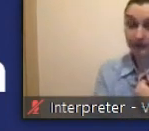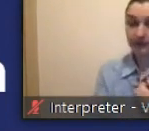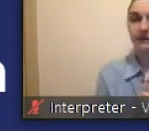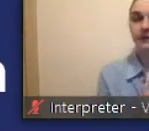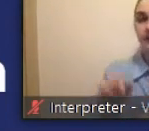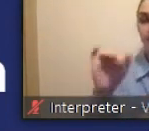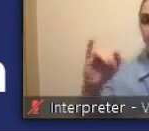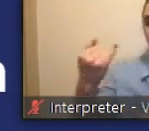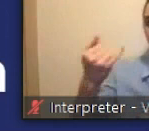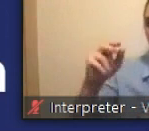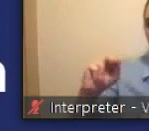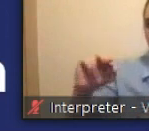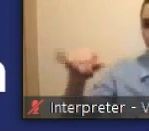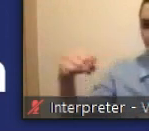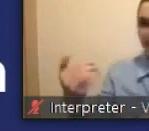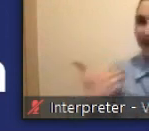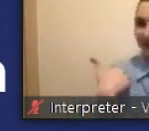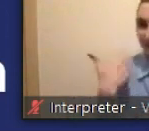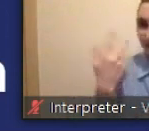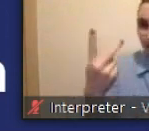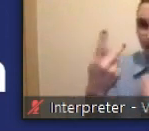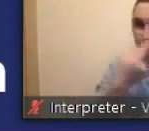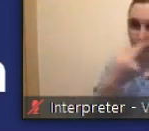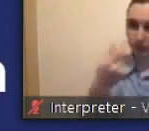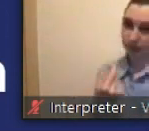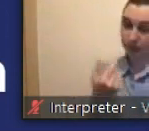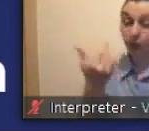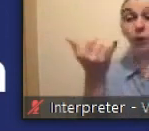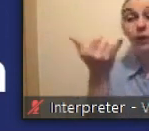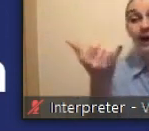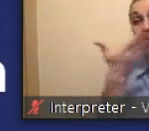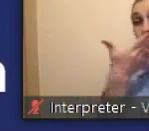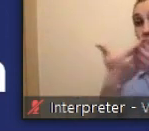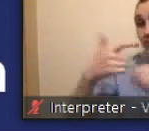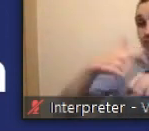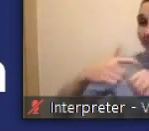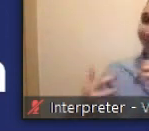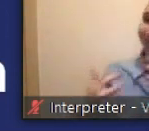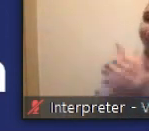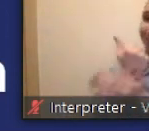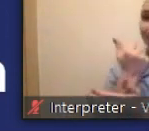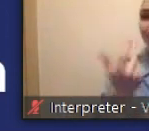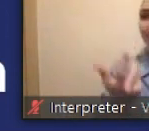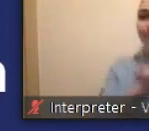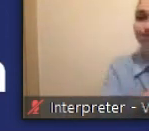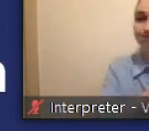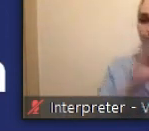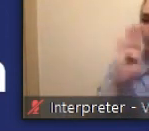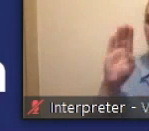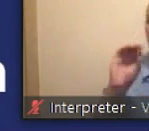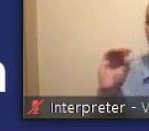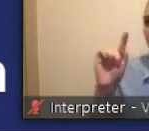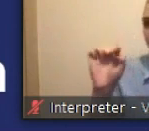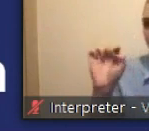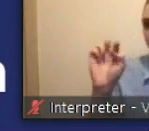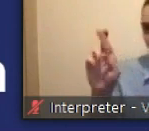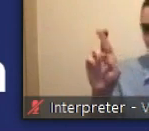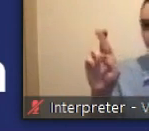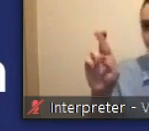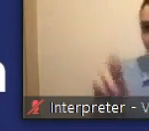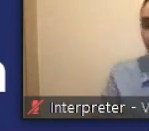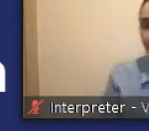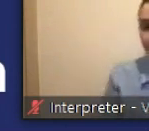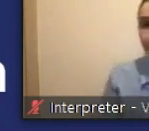of year for everyone to complete their boosters. I'm pleased that of all eligible